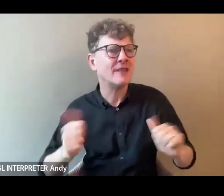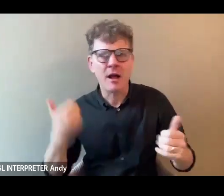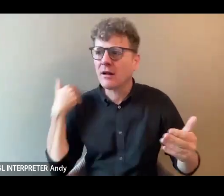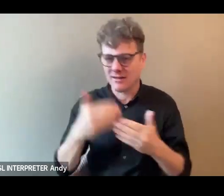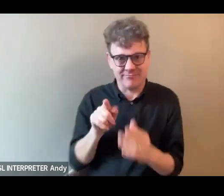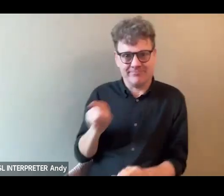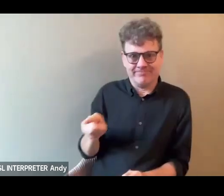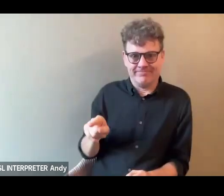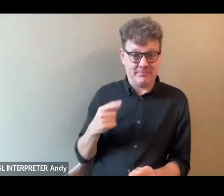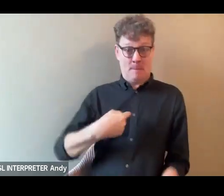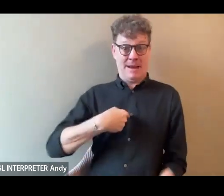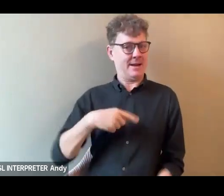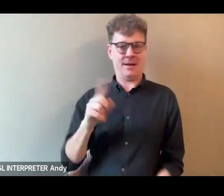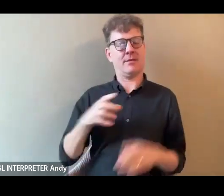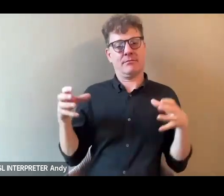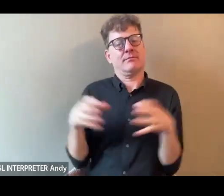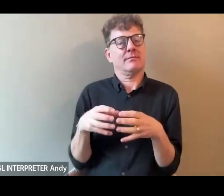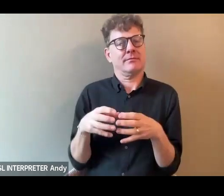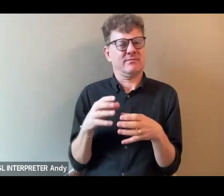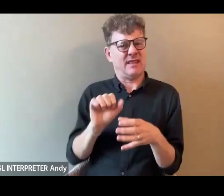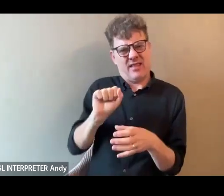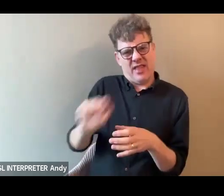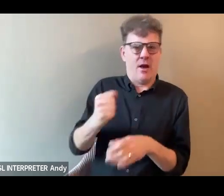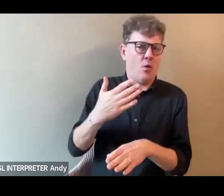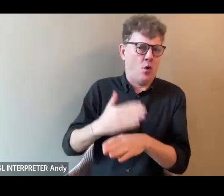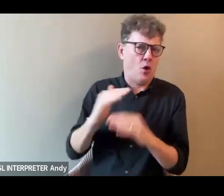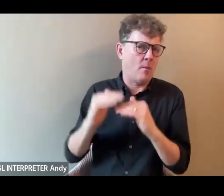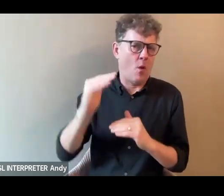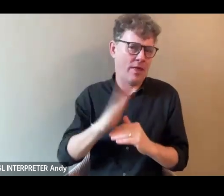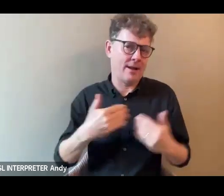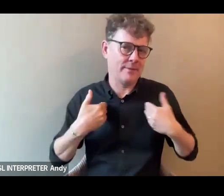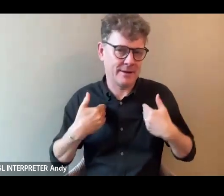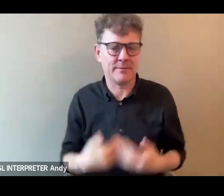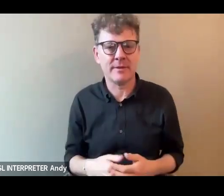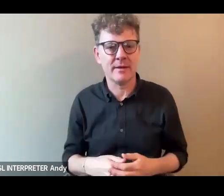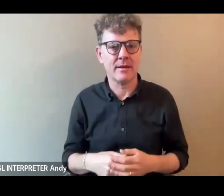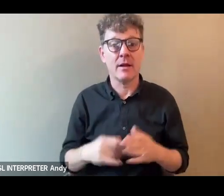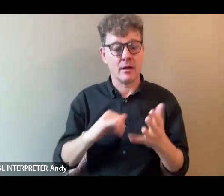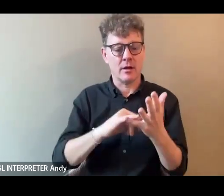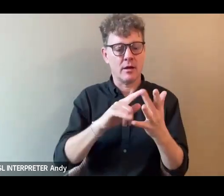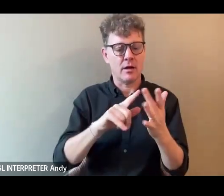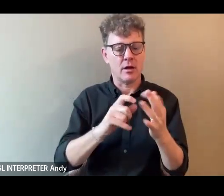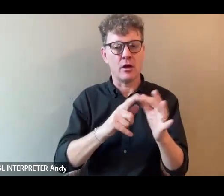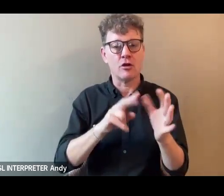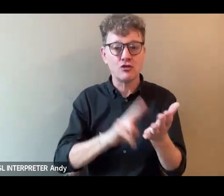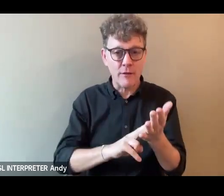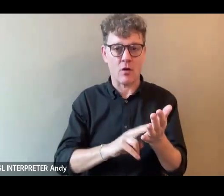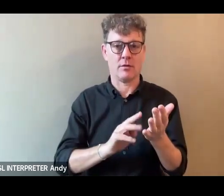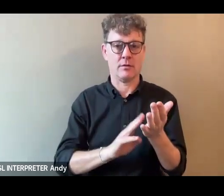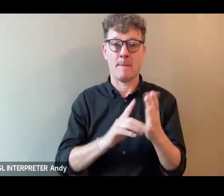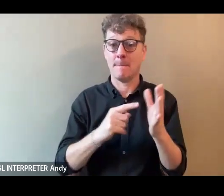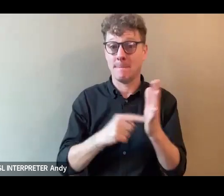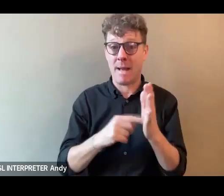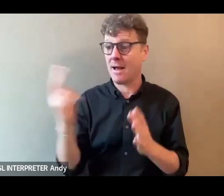collectively, not what have I done. Much more their work than mine. And secondly, really lovely to see Siobhan and Matt, but not